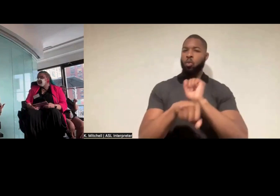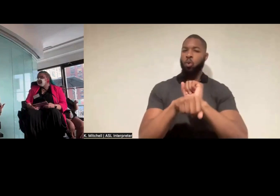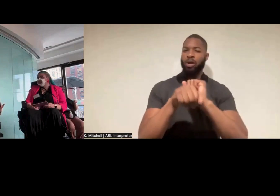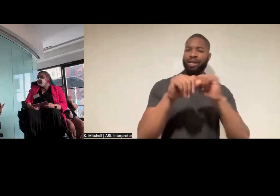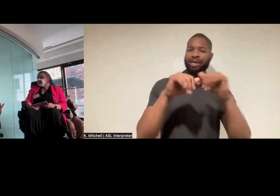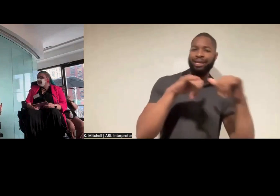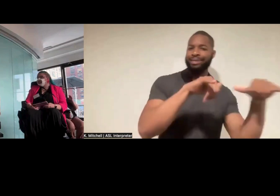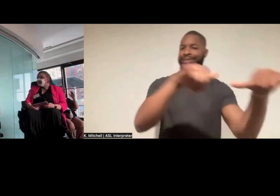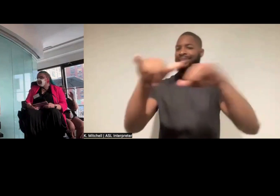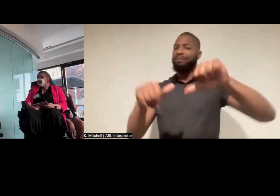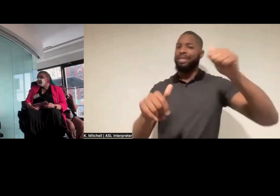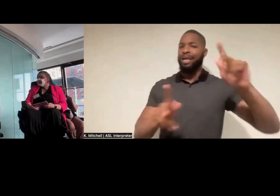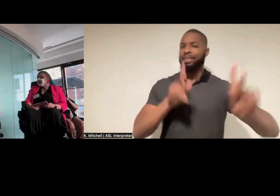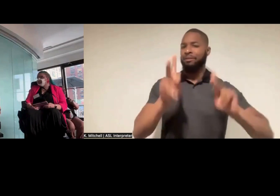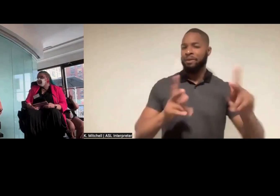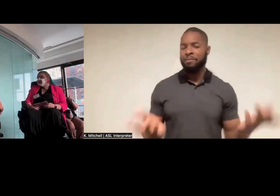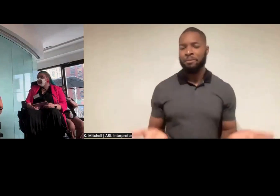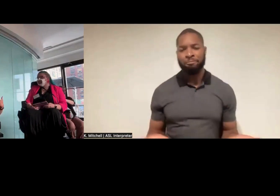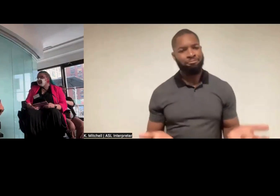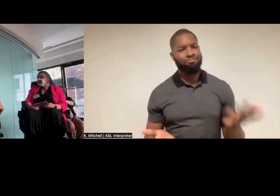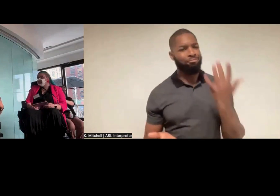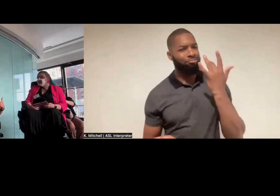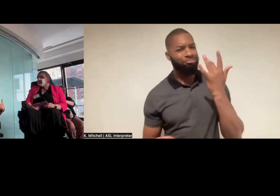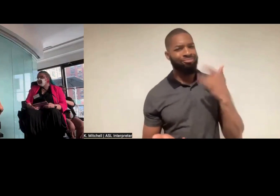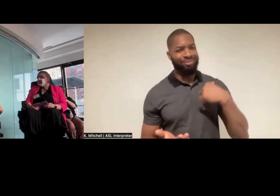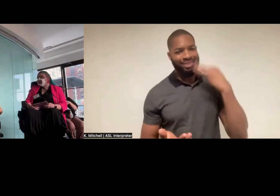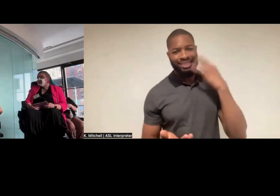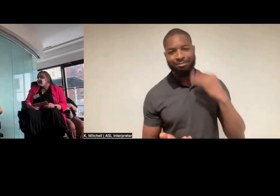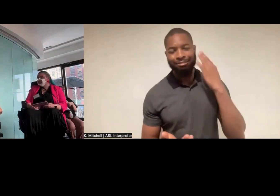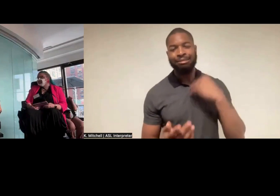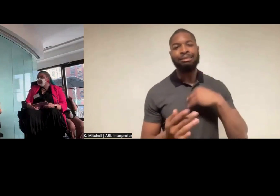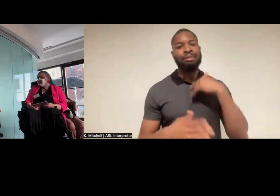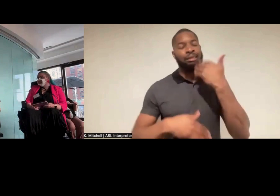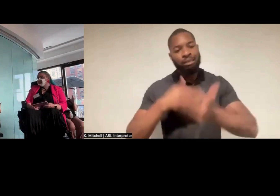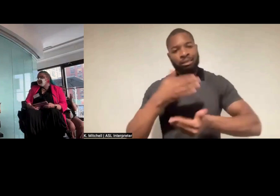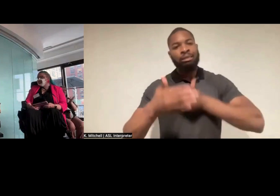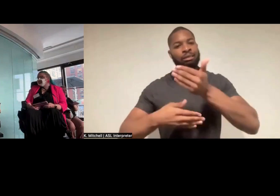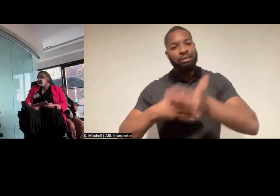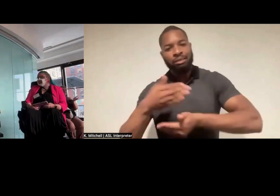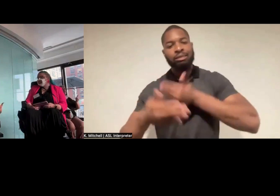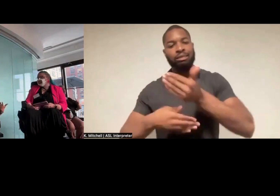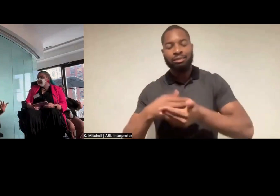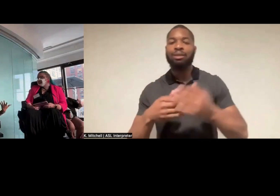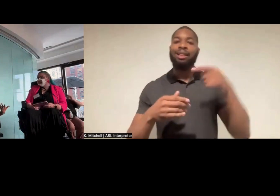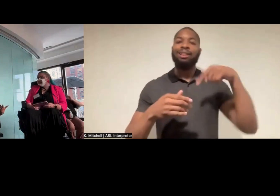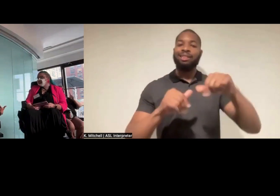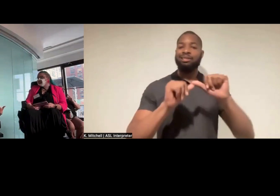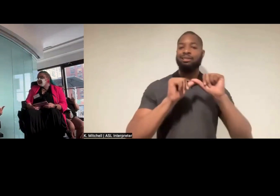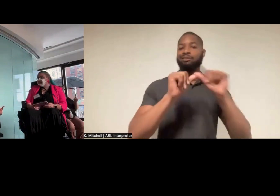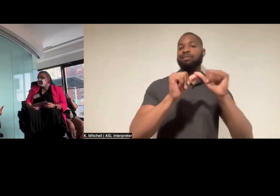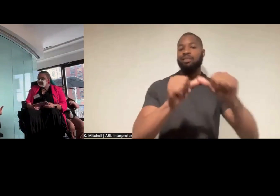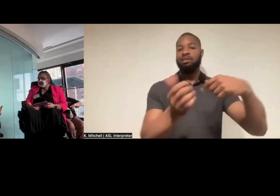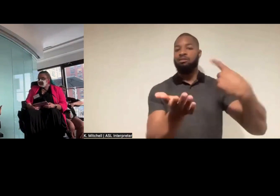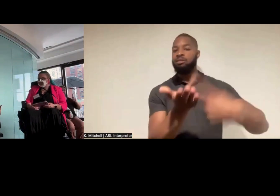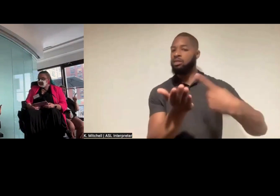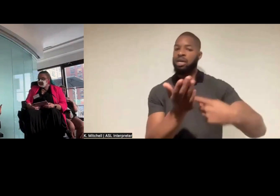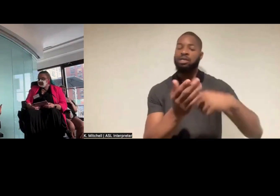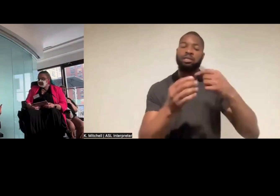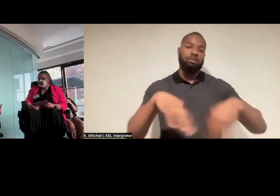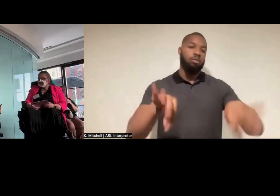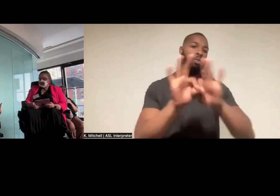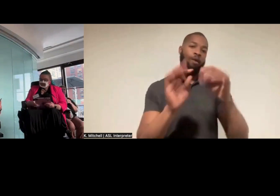in the workplace. To continue to post that and have those conversations is going to continue to make a difference, and the lawsuits always make a